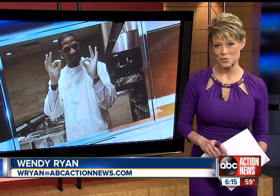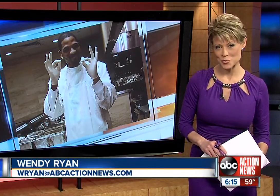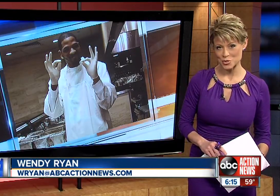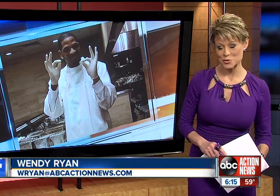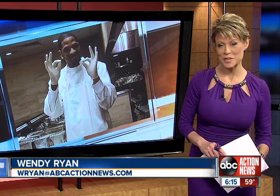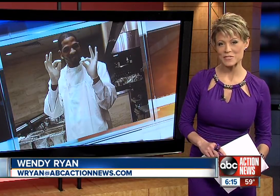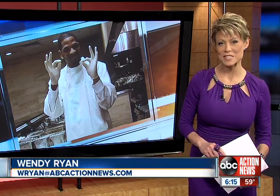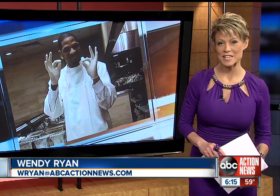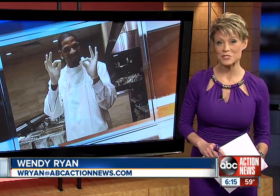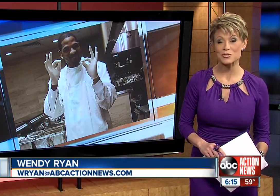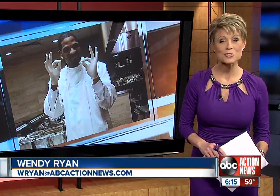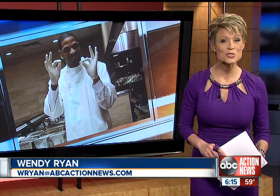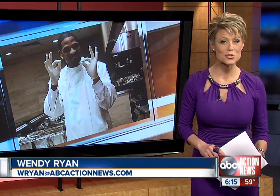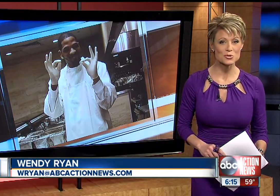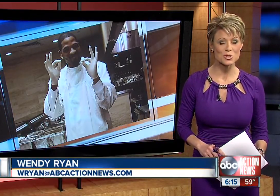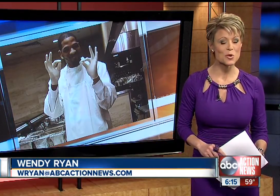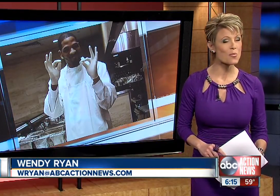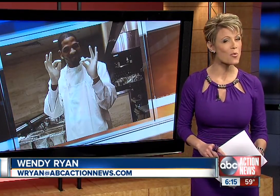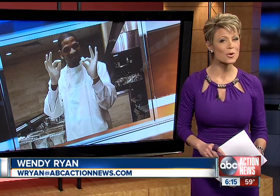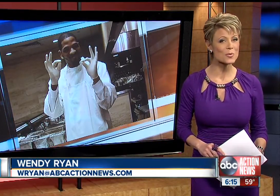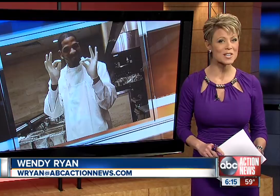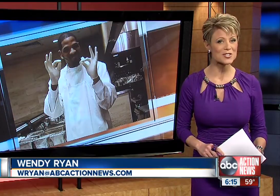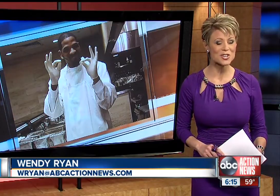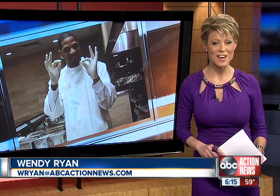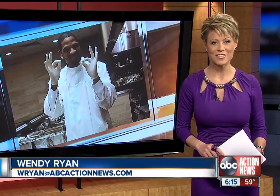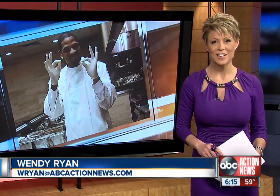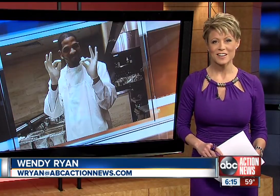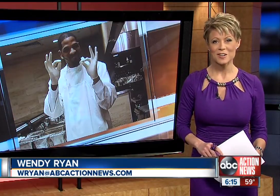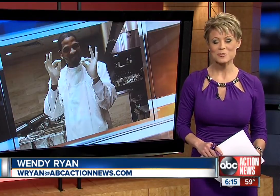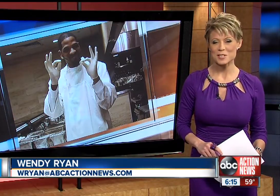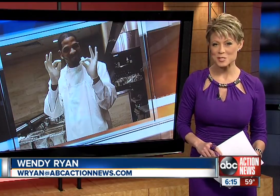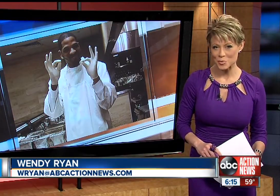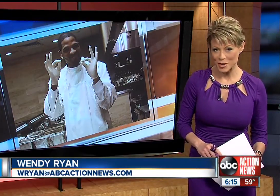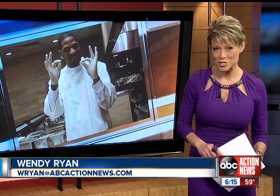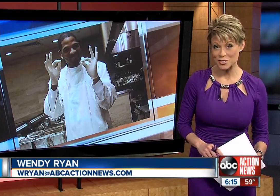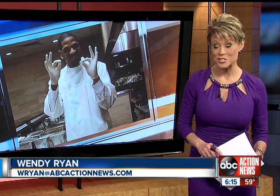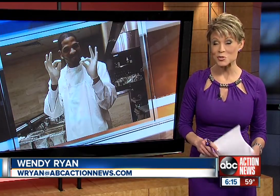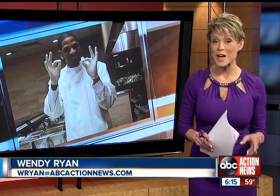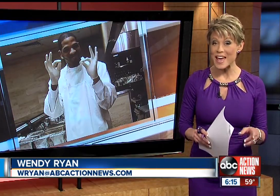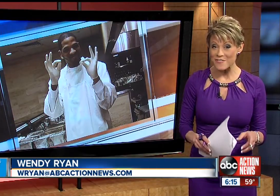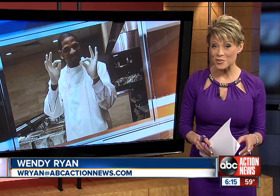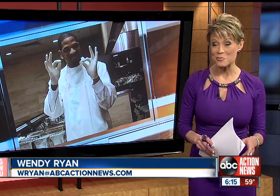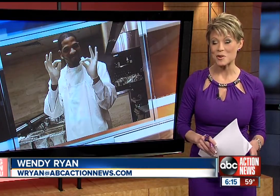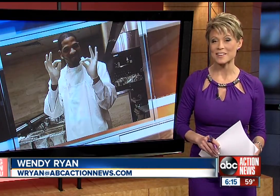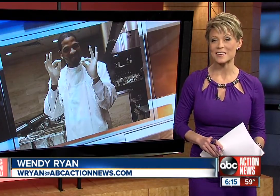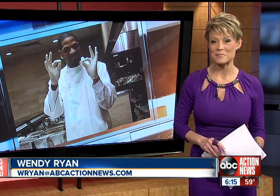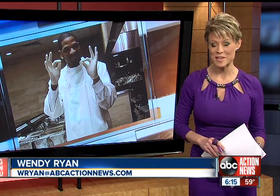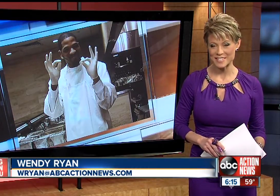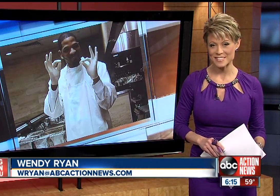News reporter Serena Fezzan introduces you to the award-winning chef who's an inspiration to everyone he meets.